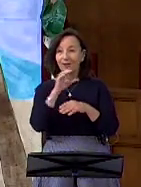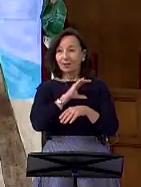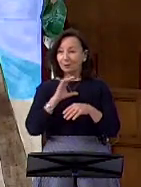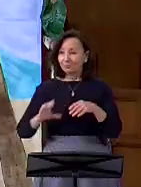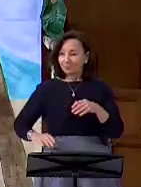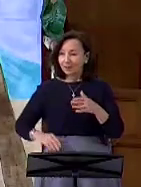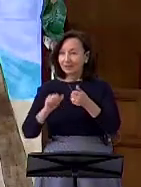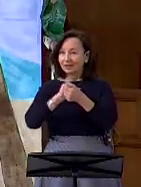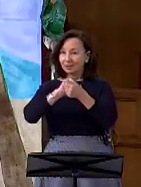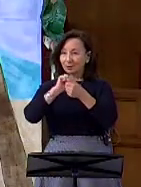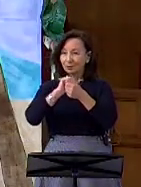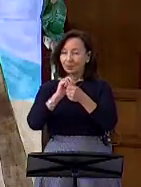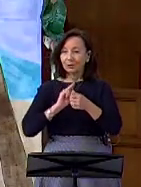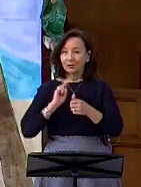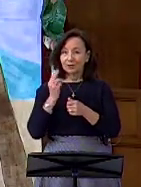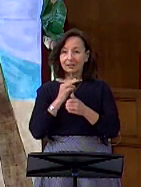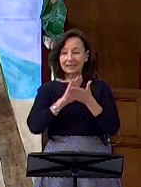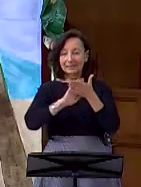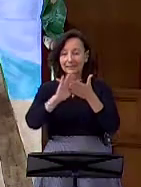washed us clean.